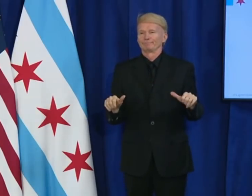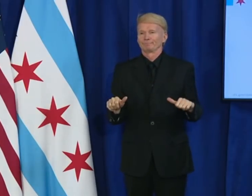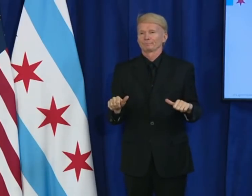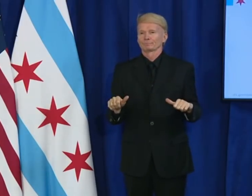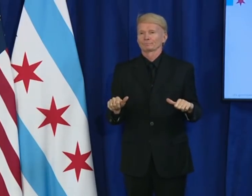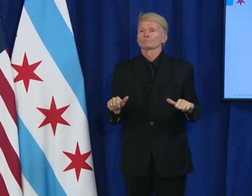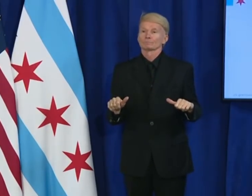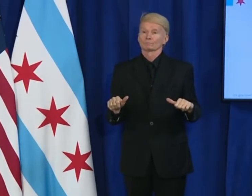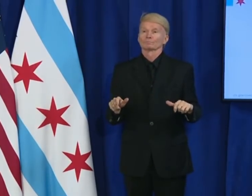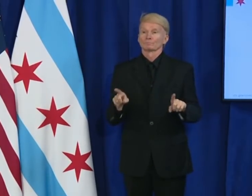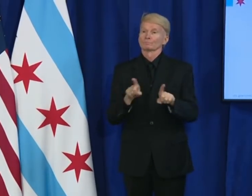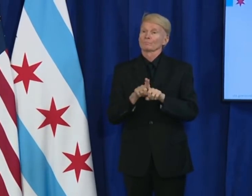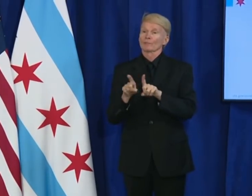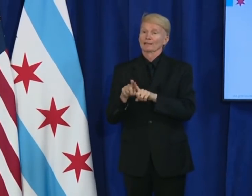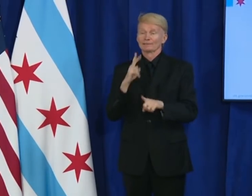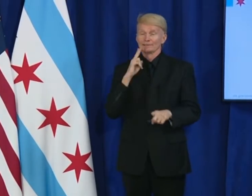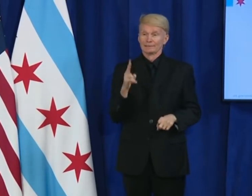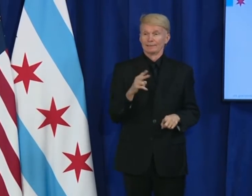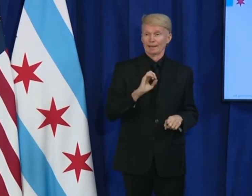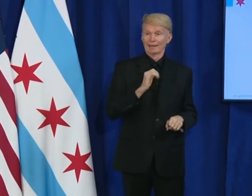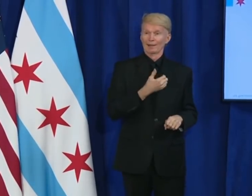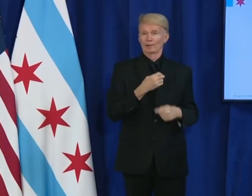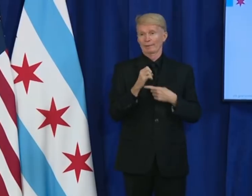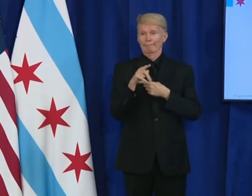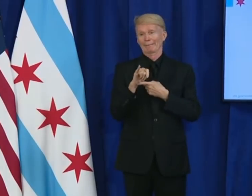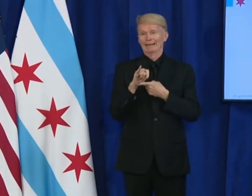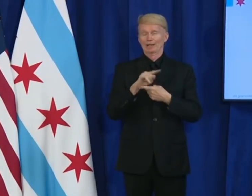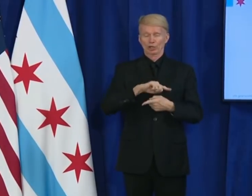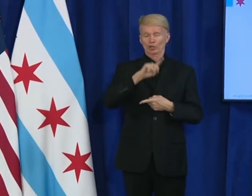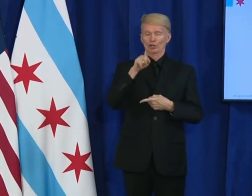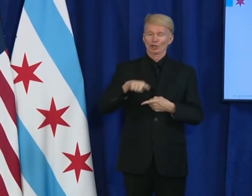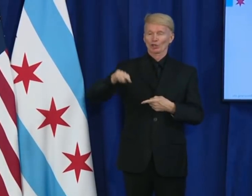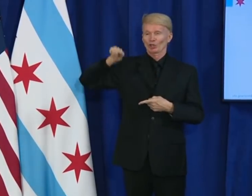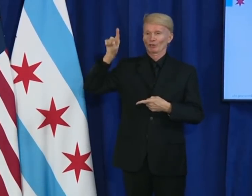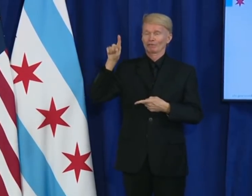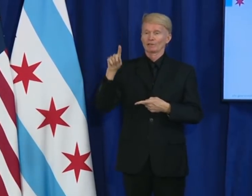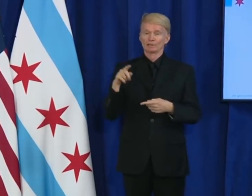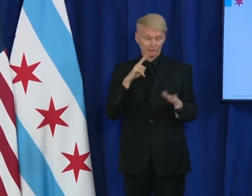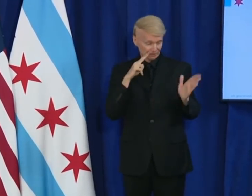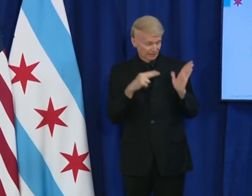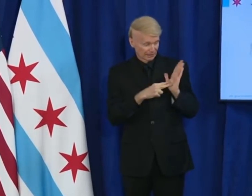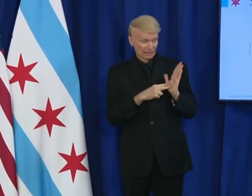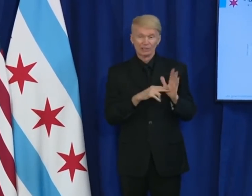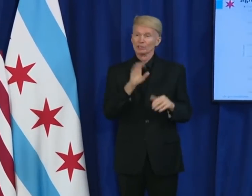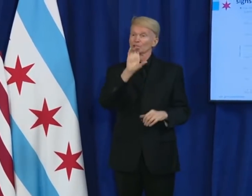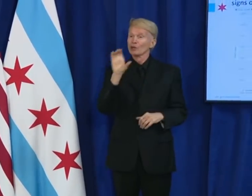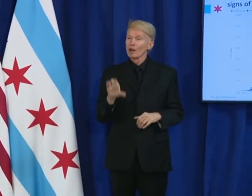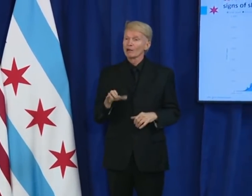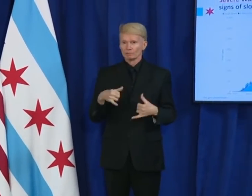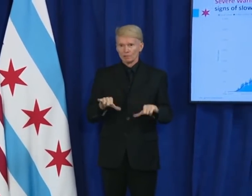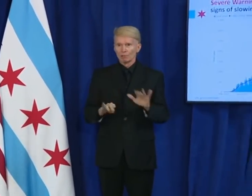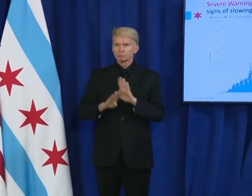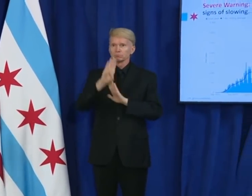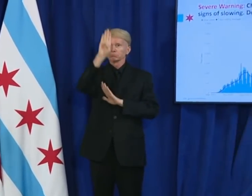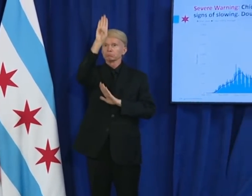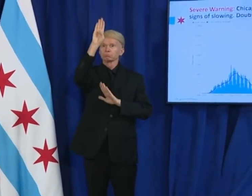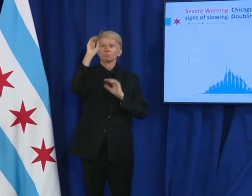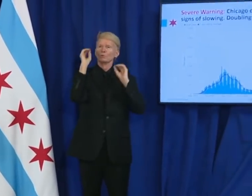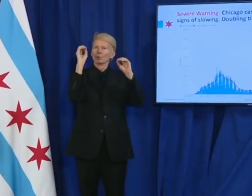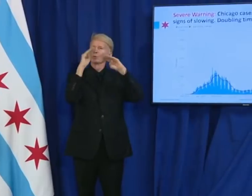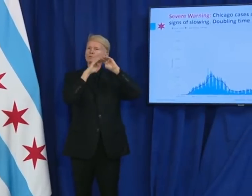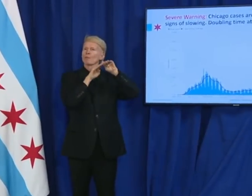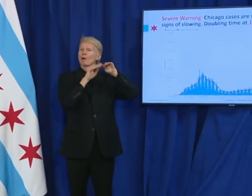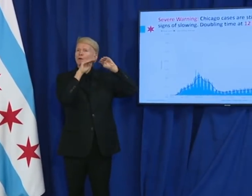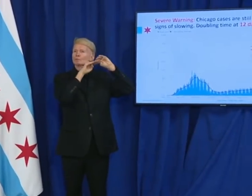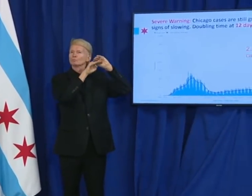Also, if we look at our epi curve here, you'll see that Chicago cases are still growing without signs of